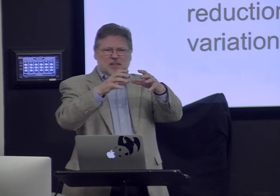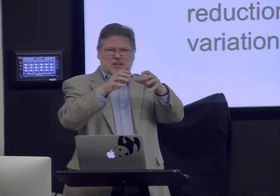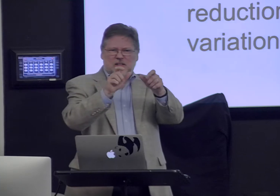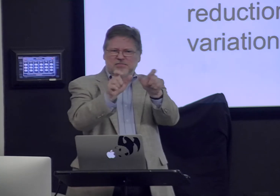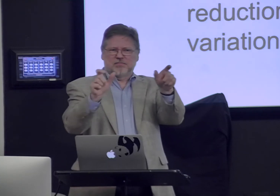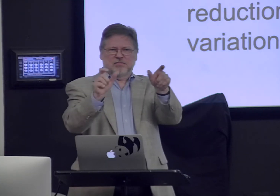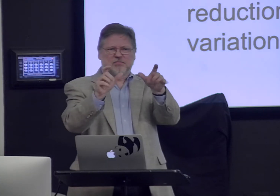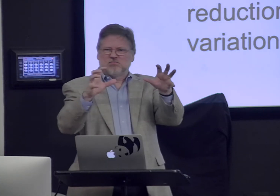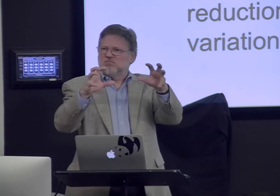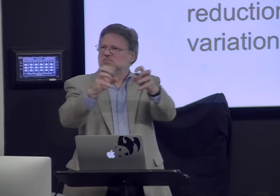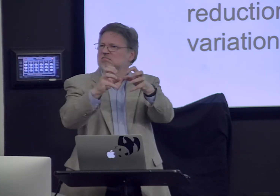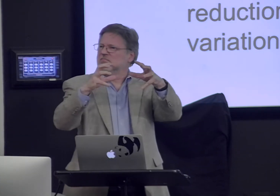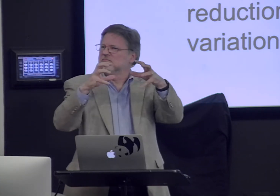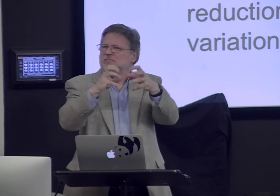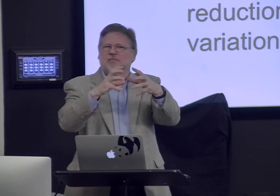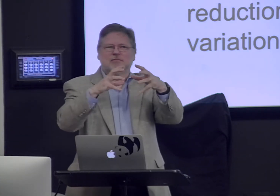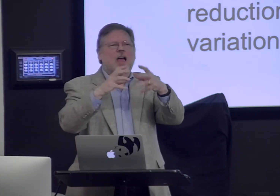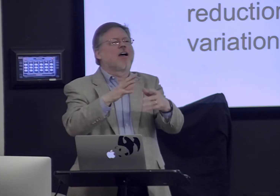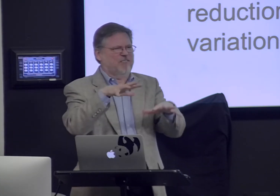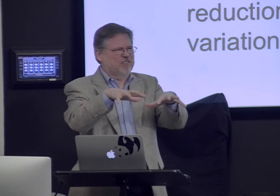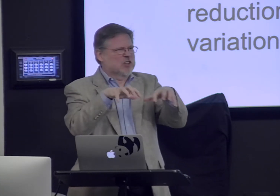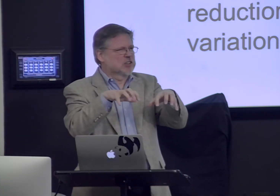of with Metley.